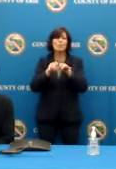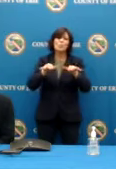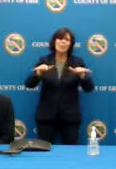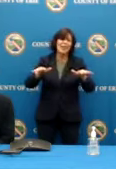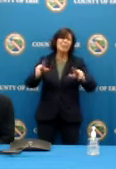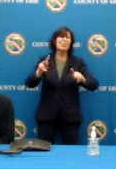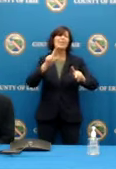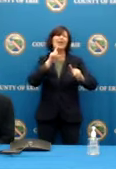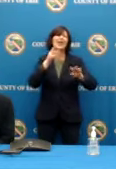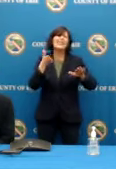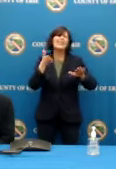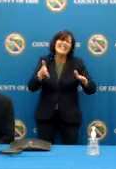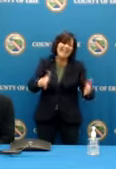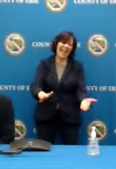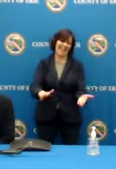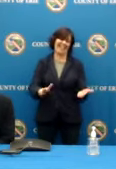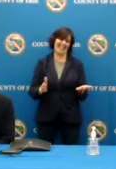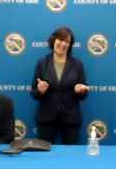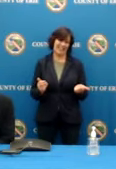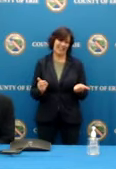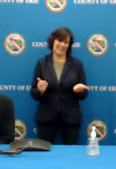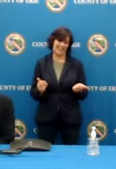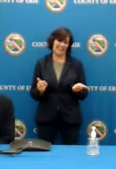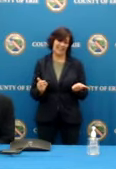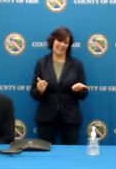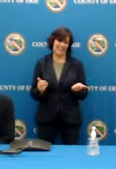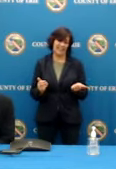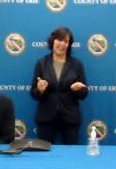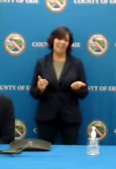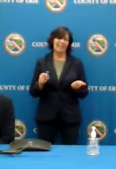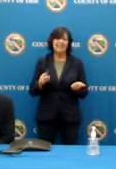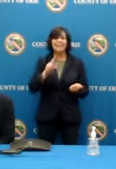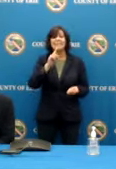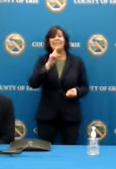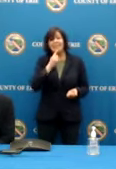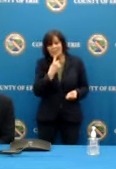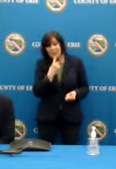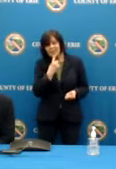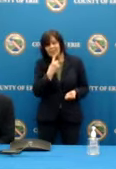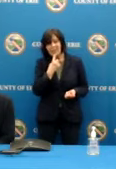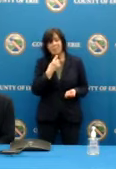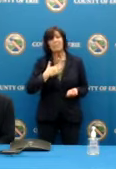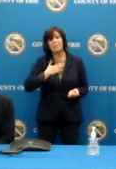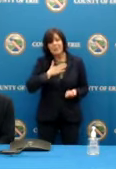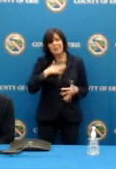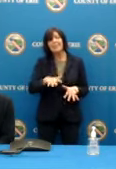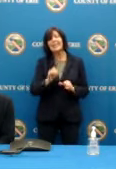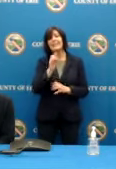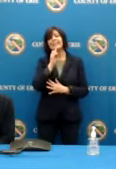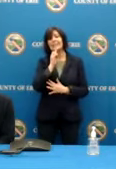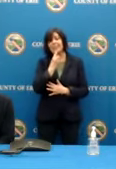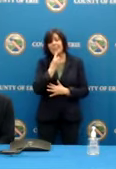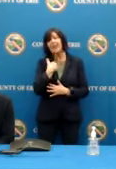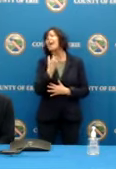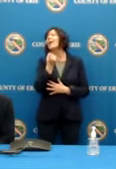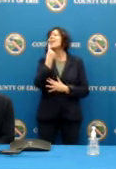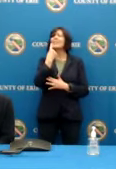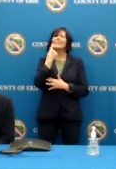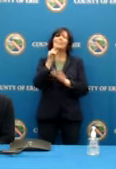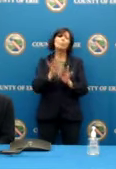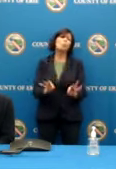dying because they got it from someone else. And this is serious, and you need to take it serious. I understand how important Easter